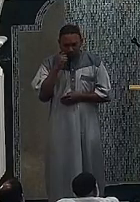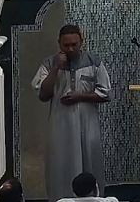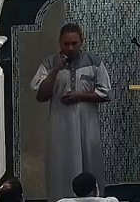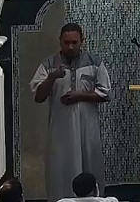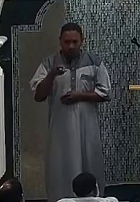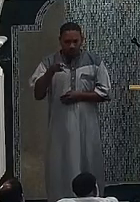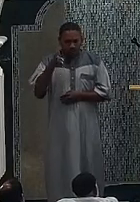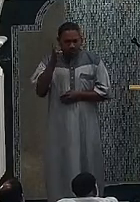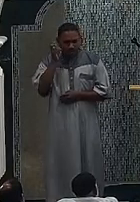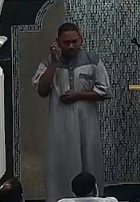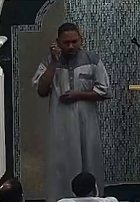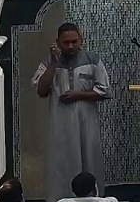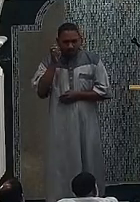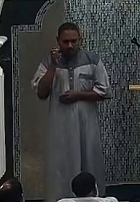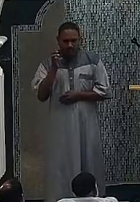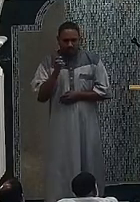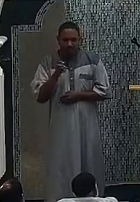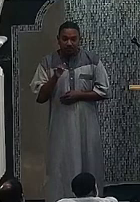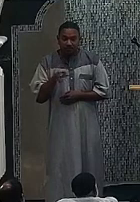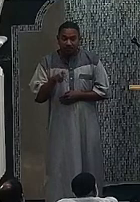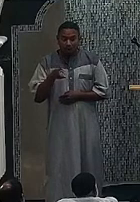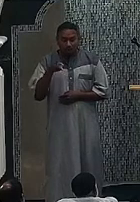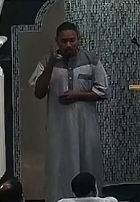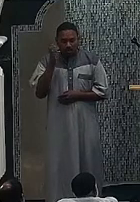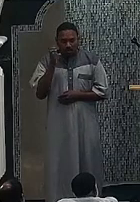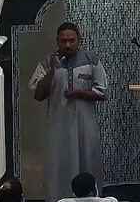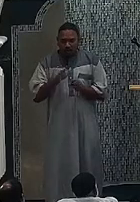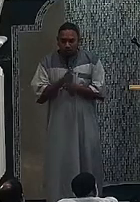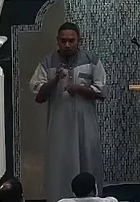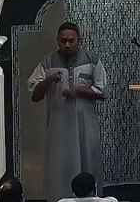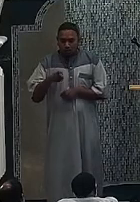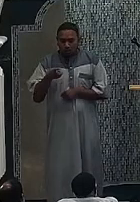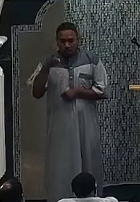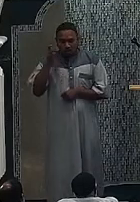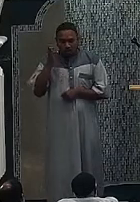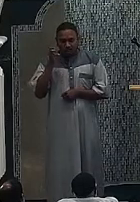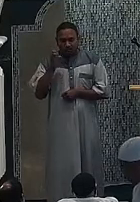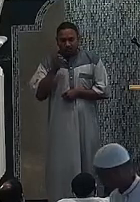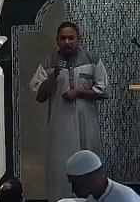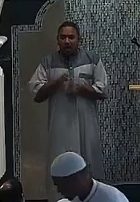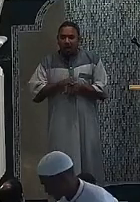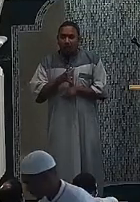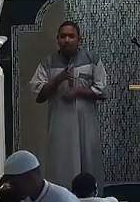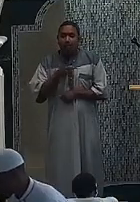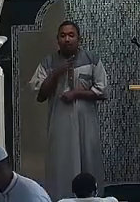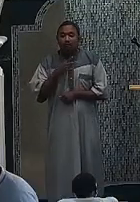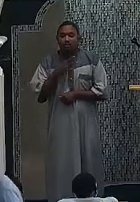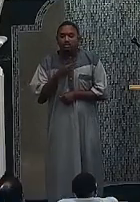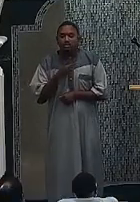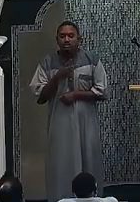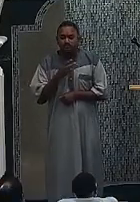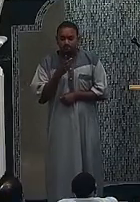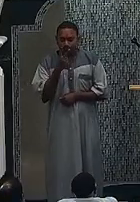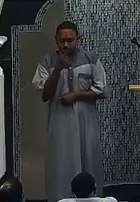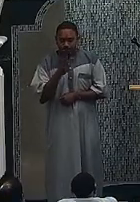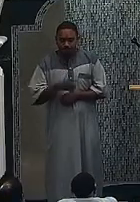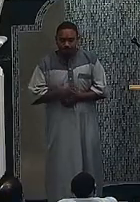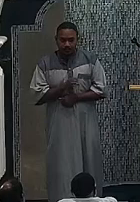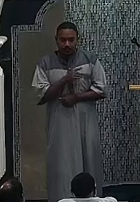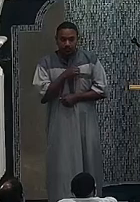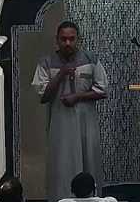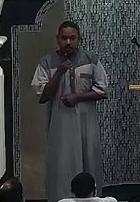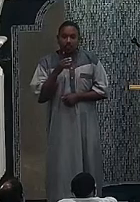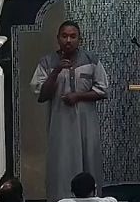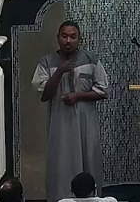whether the child has to be referred to a special school. Why they call it special, I have no